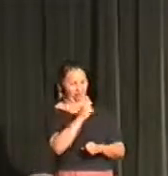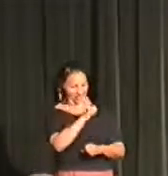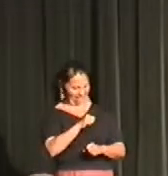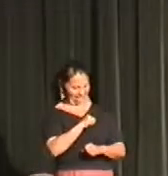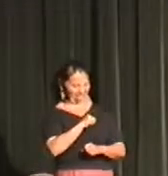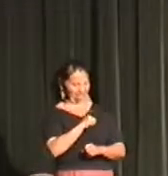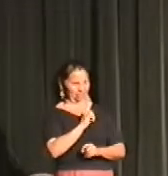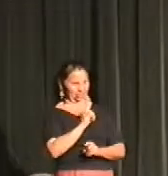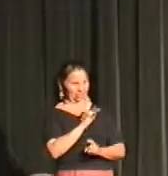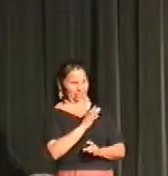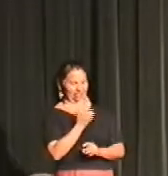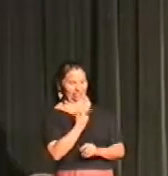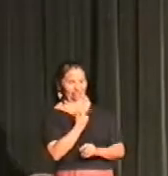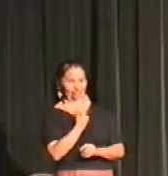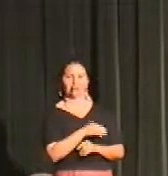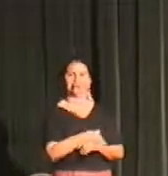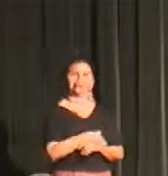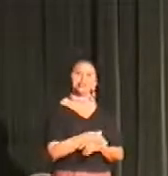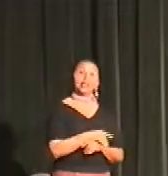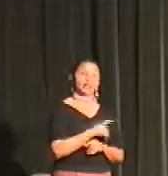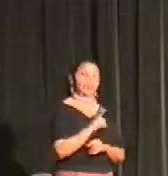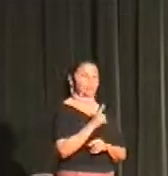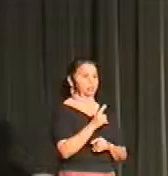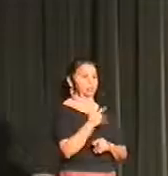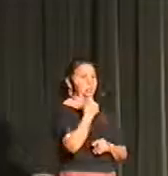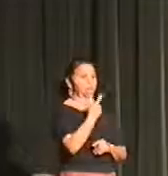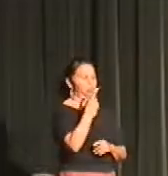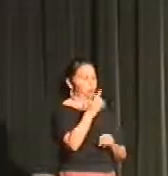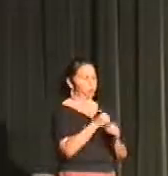I'm going to tell you about one other thing, I guess, and then I'm going to sit down. I